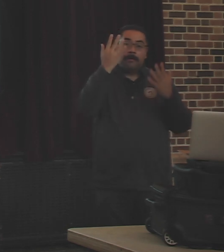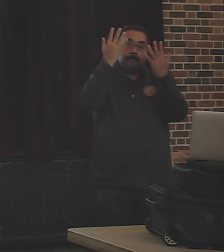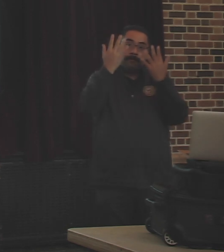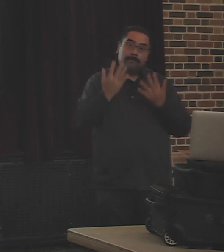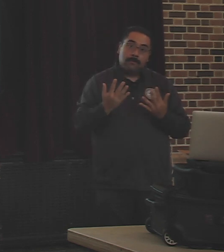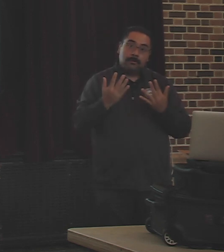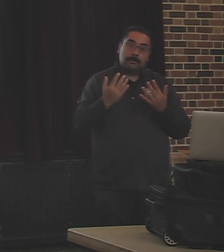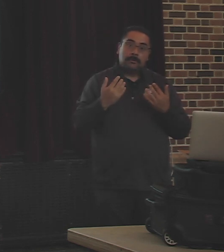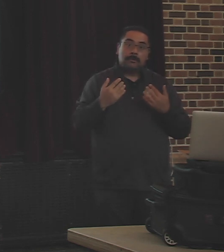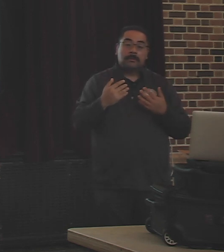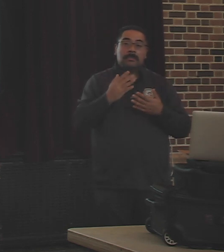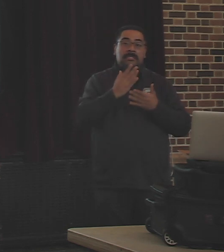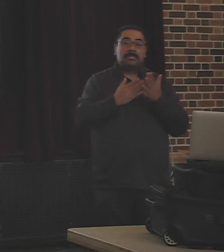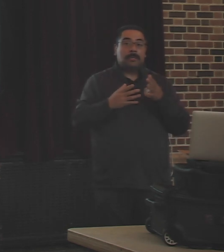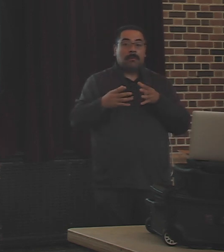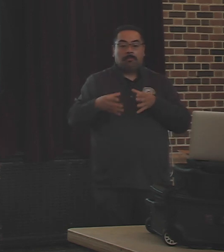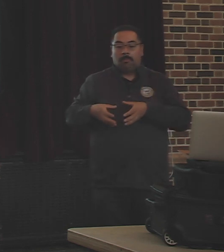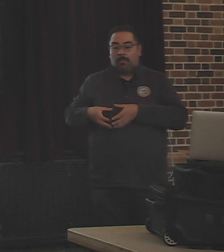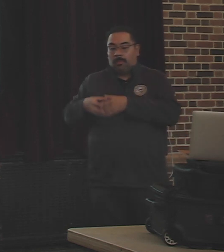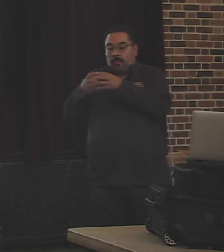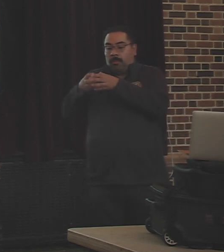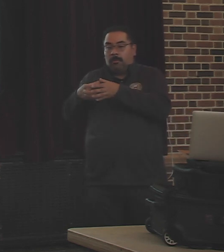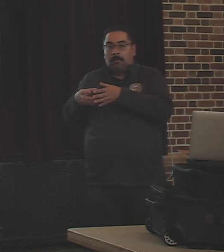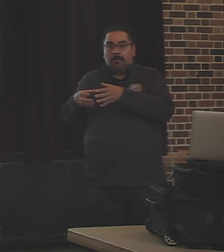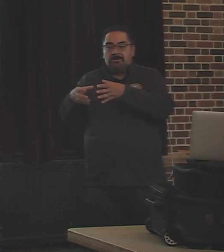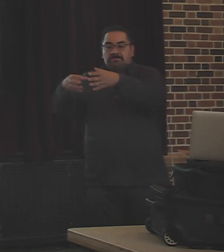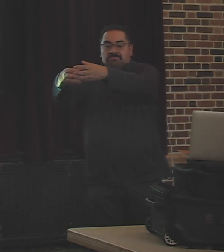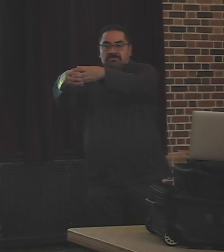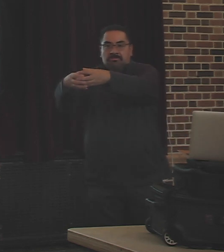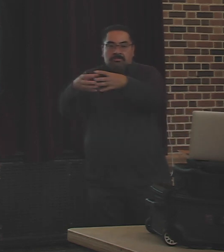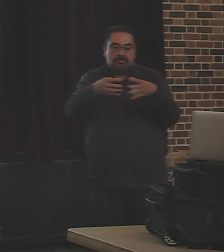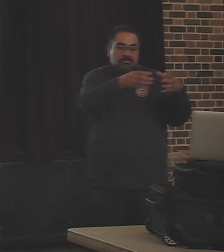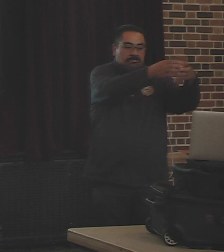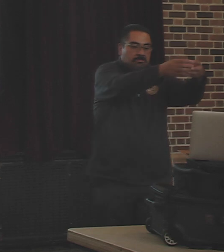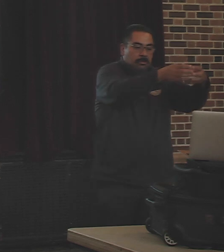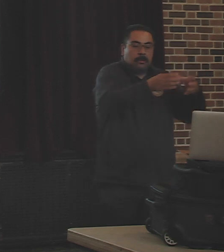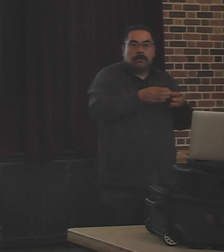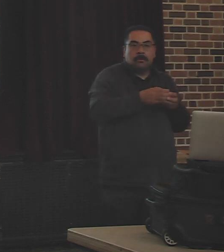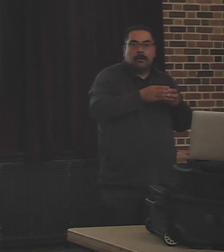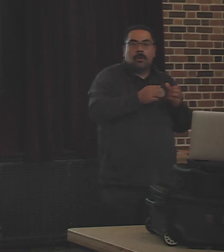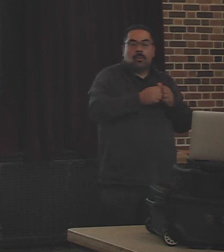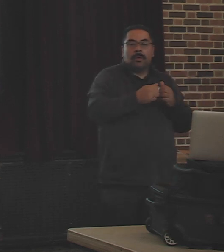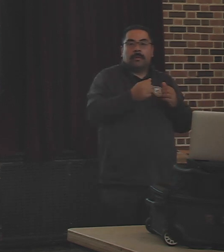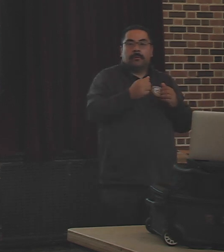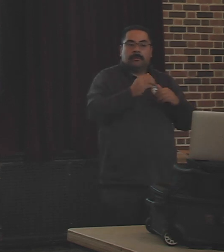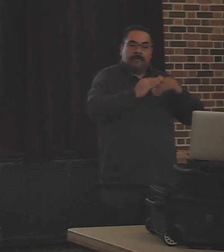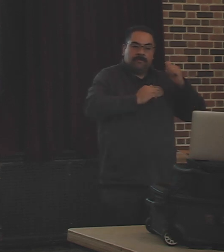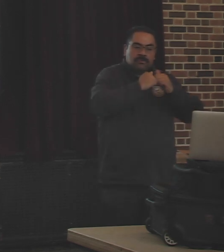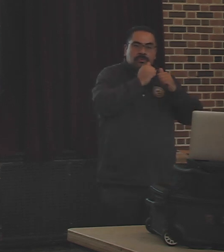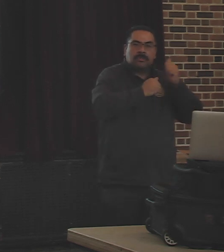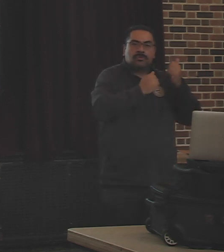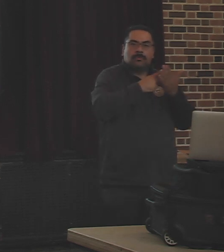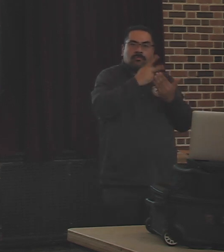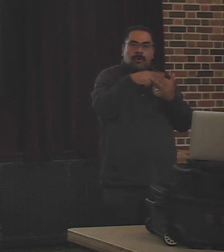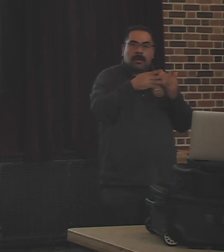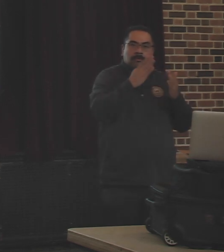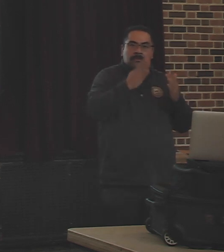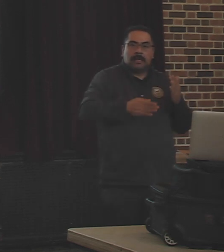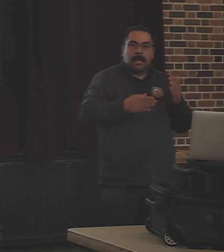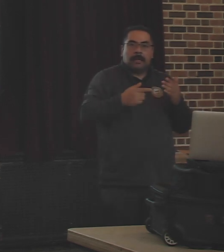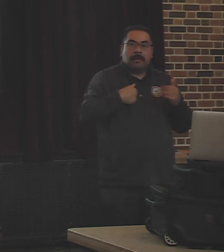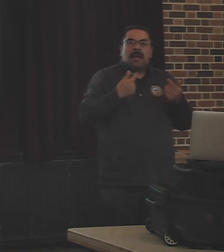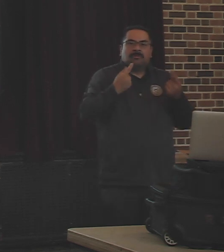unfortunately, there's been some silos between the infrastructure and programmatic side, and one of the things I'm trying to do in my position is to break down